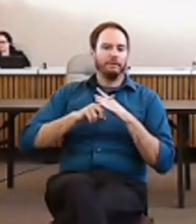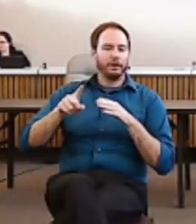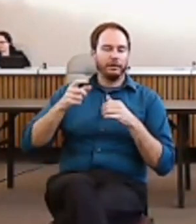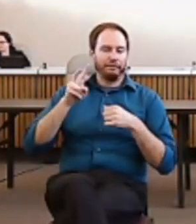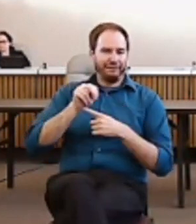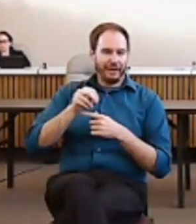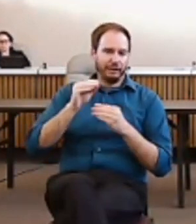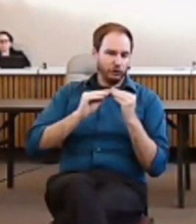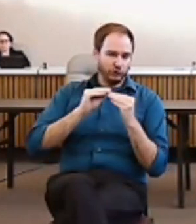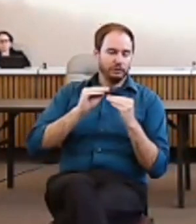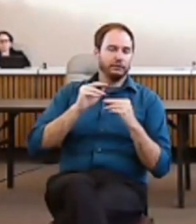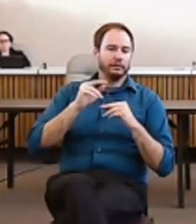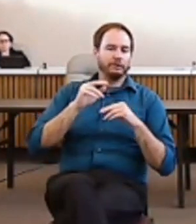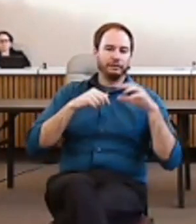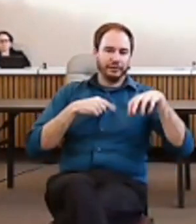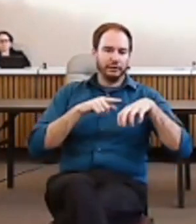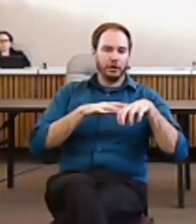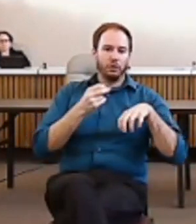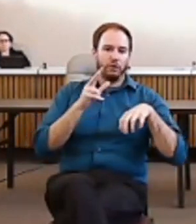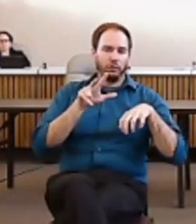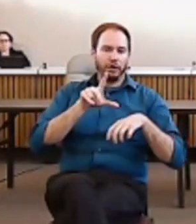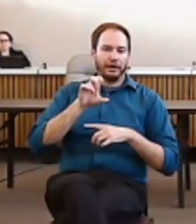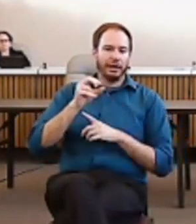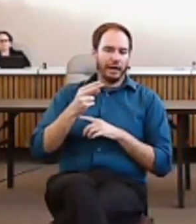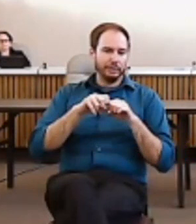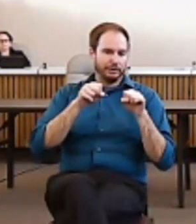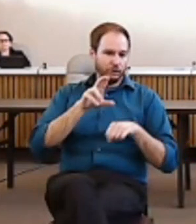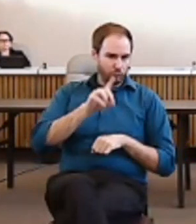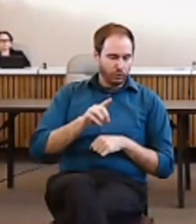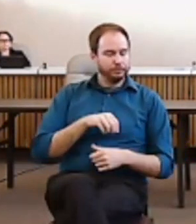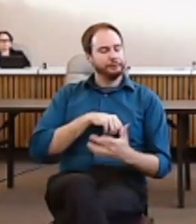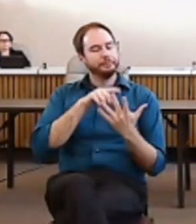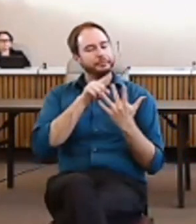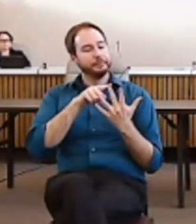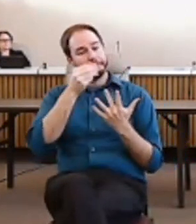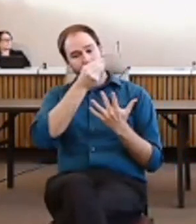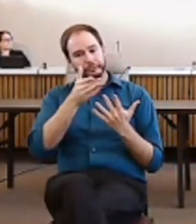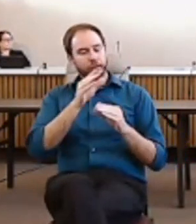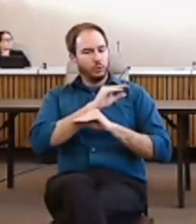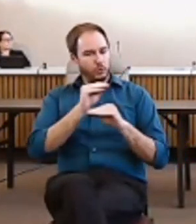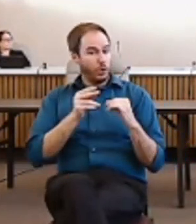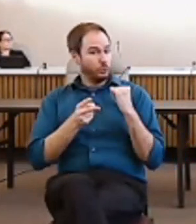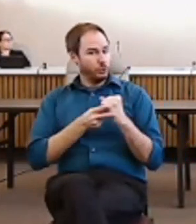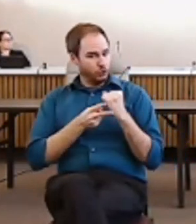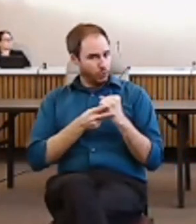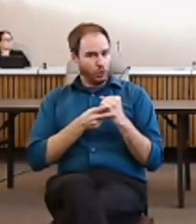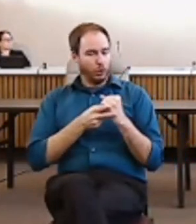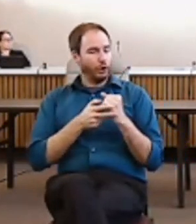at 1233 Lehigh Station Road. I would like to also note that there will be no storage of